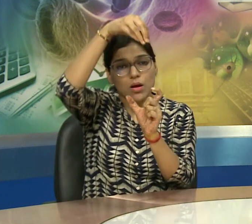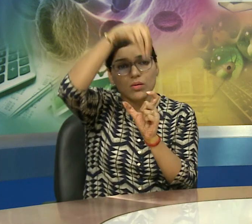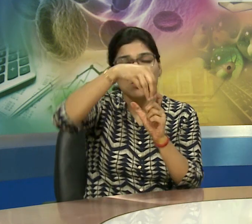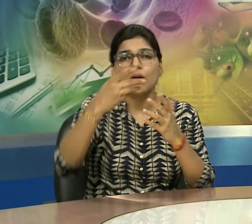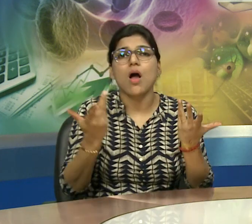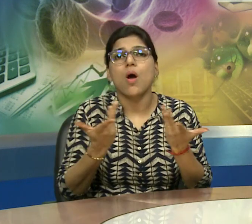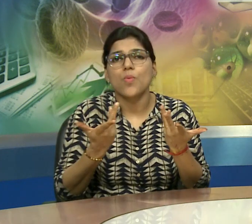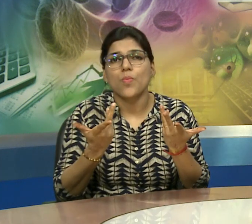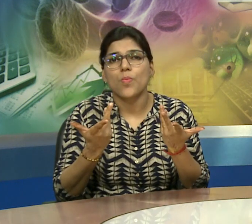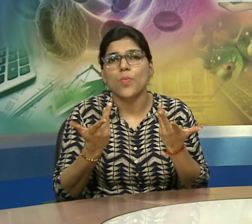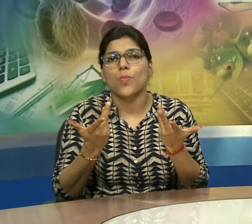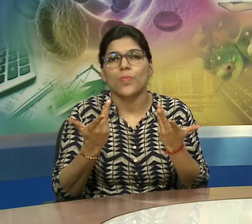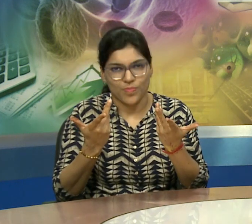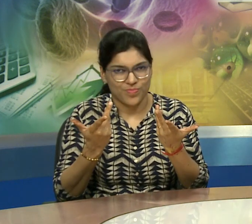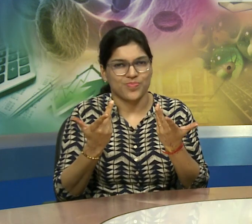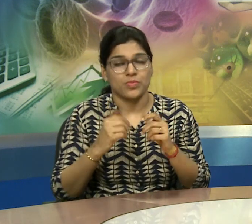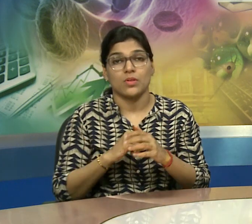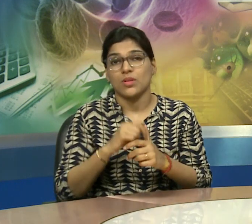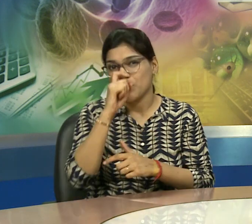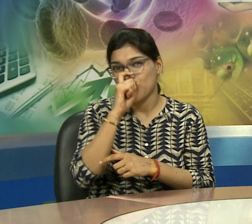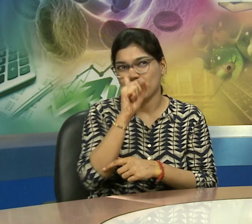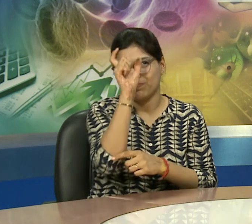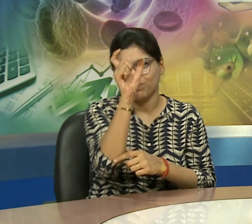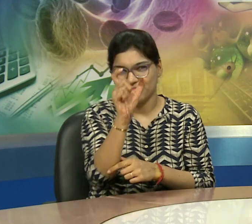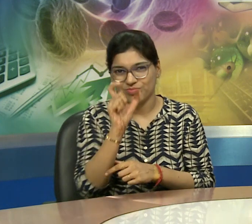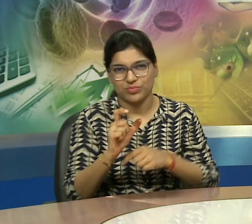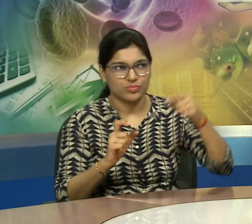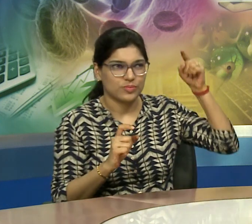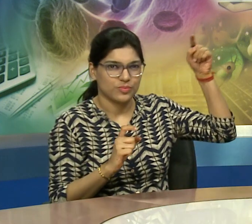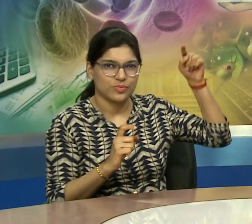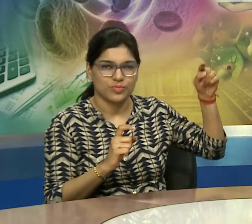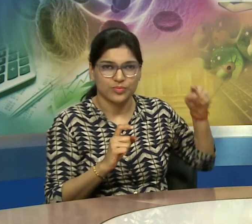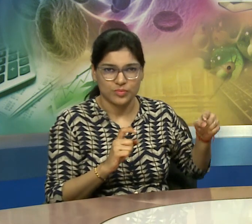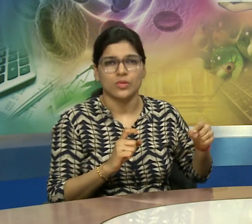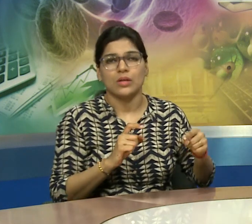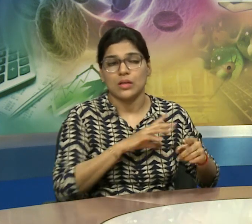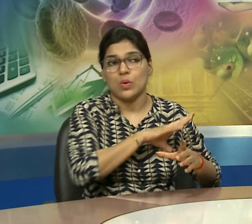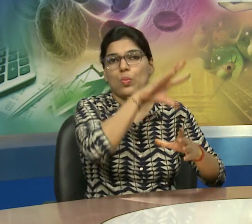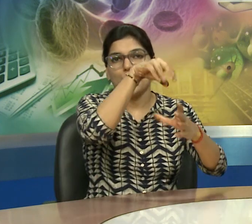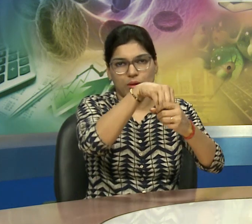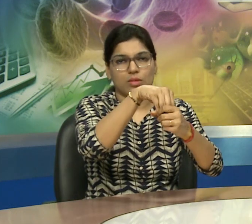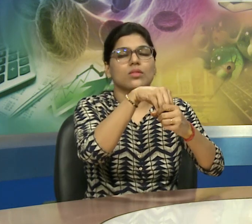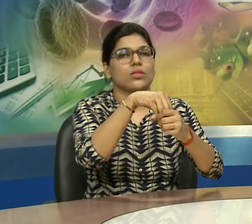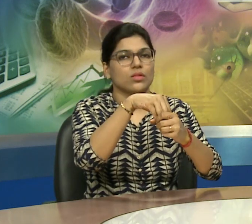but the word which joined the sentence